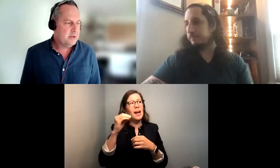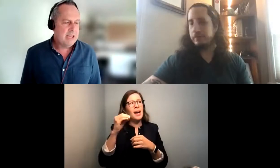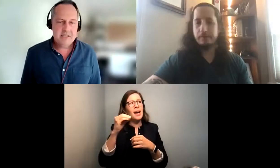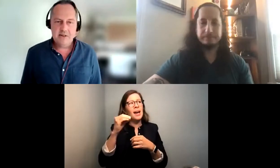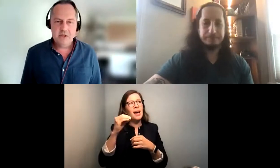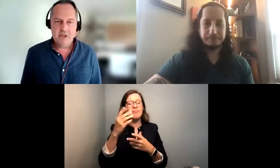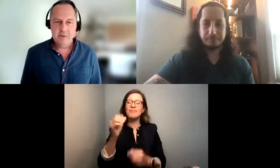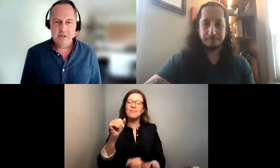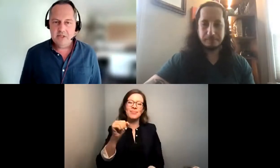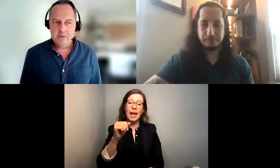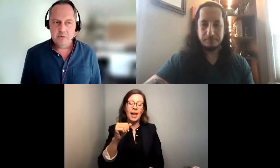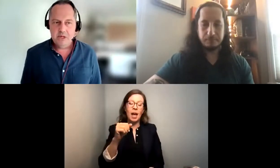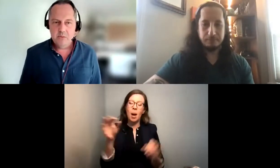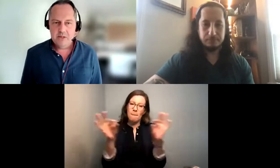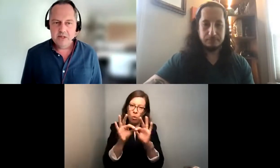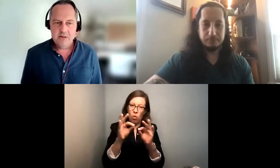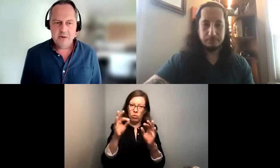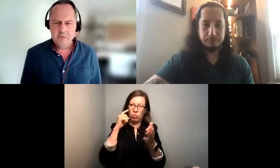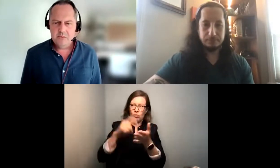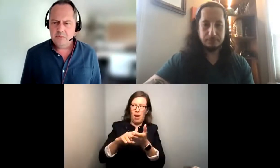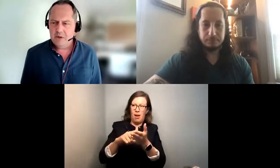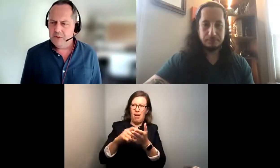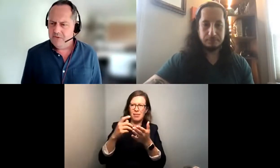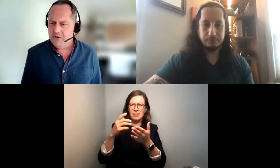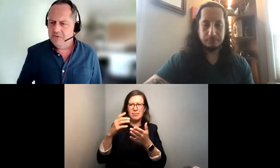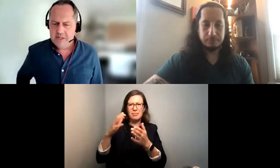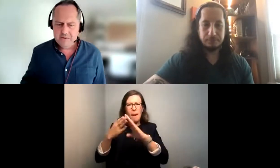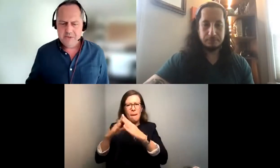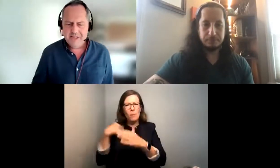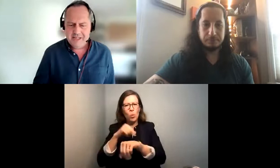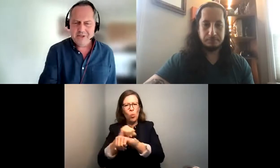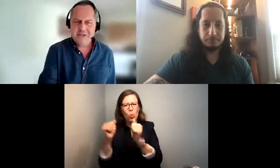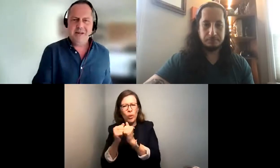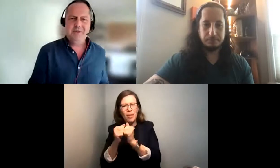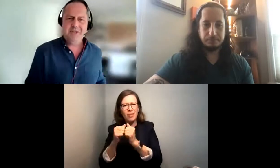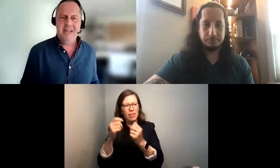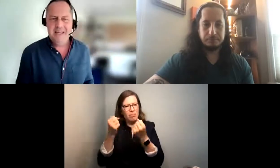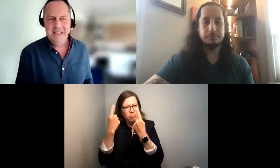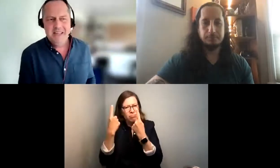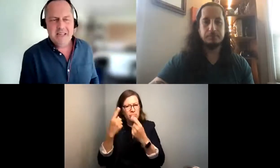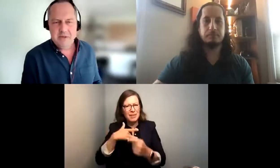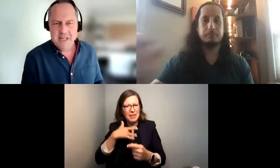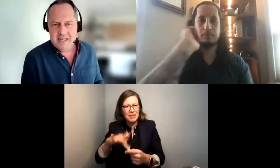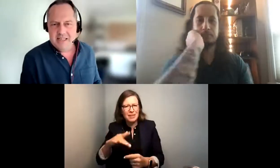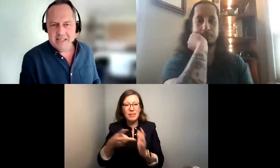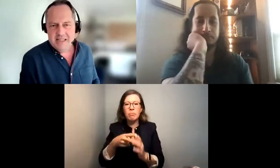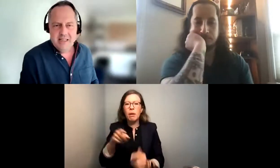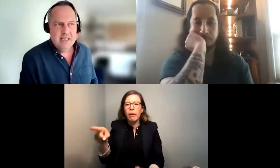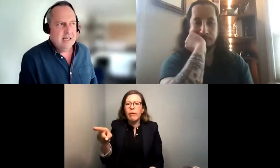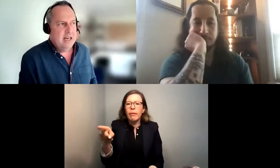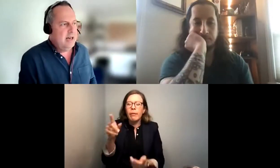that we're sensitive to the community that we're working with. So I would never invite somebody in just to capture their